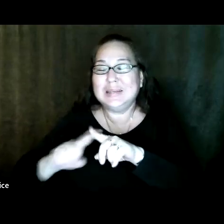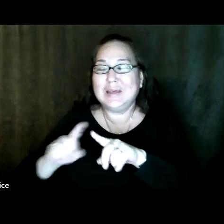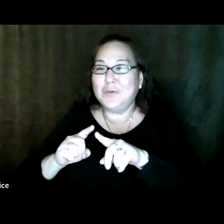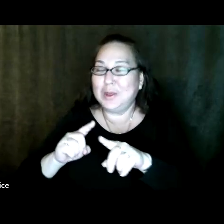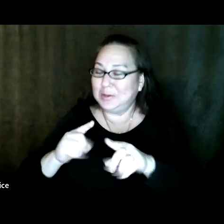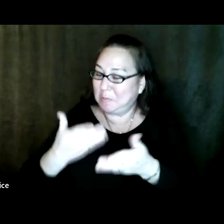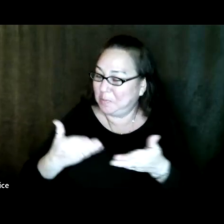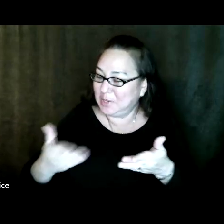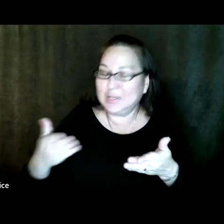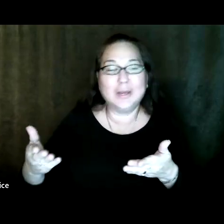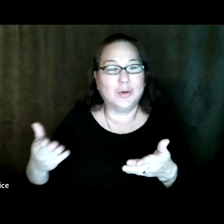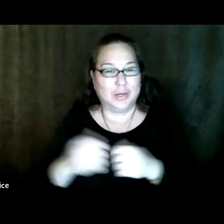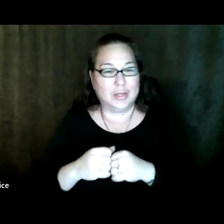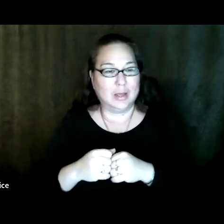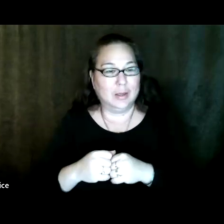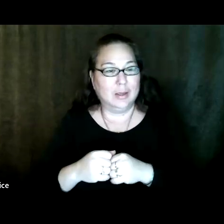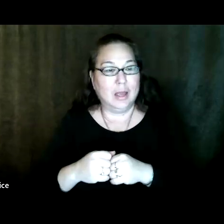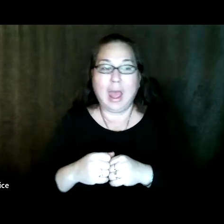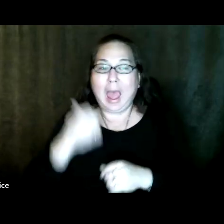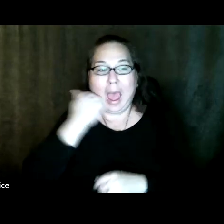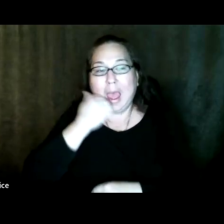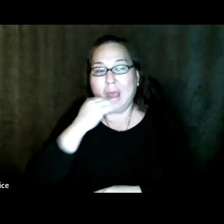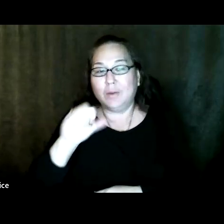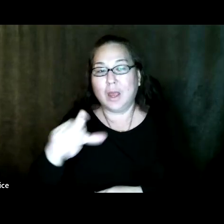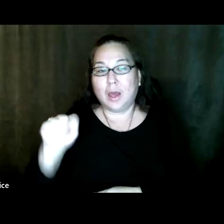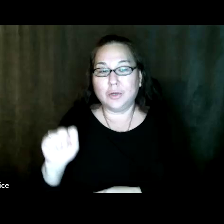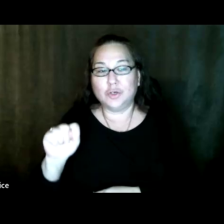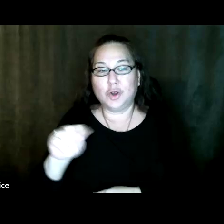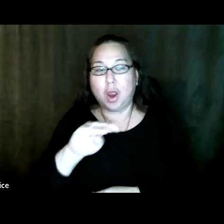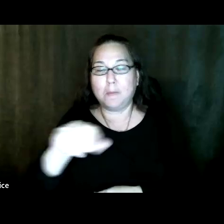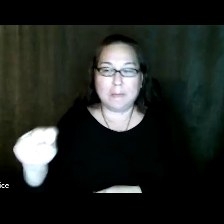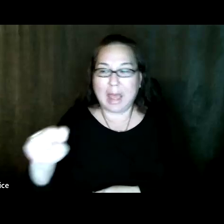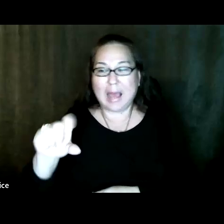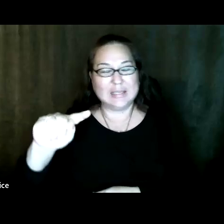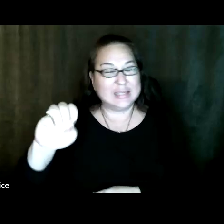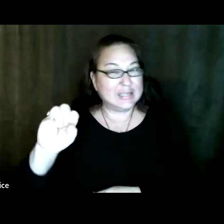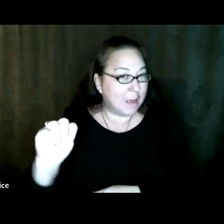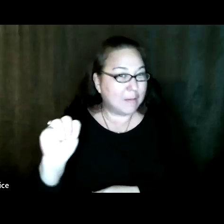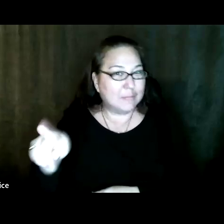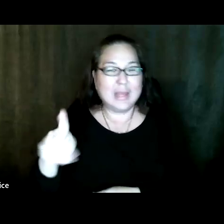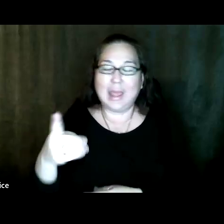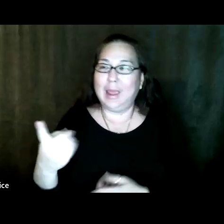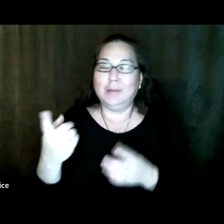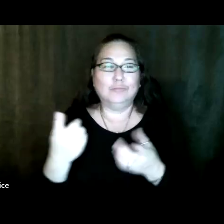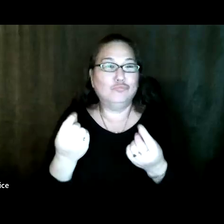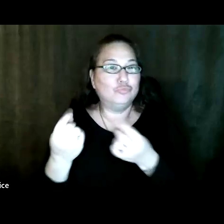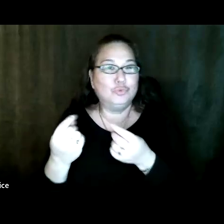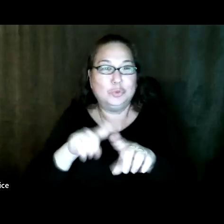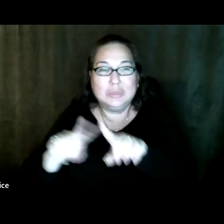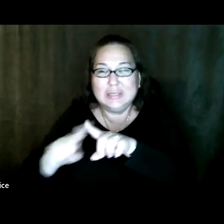Mass STEM Week takes place every October to foster a lifelong interest in science, technology, engineering, and